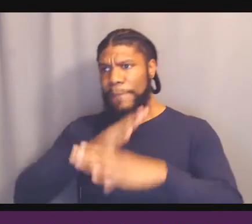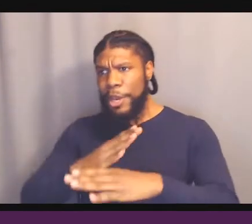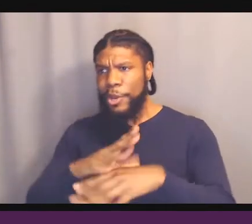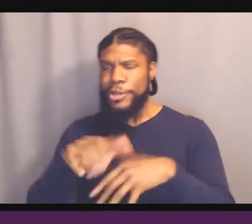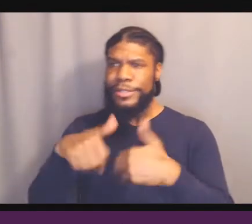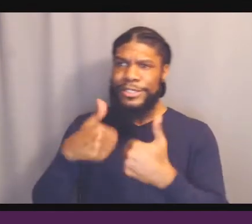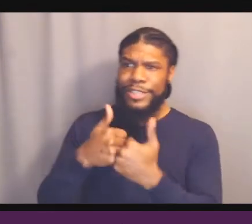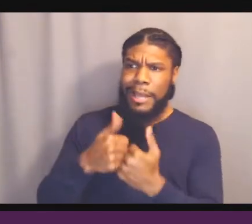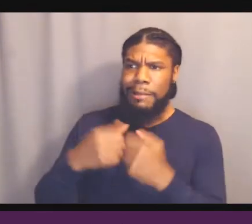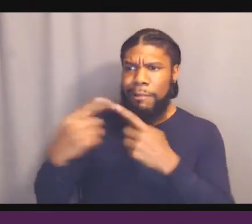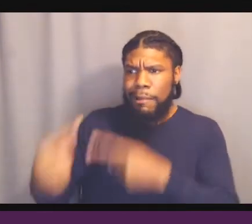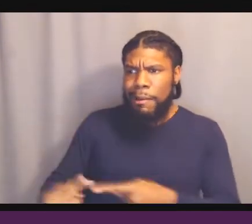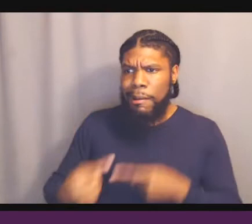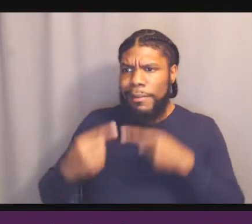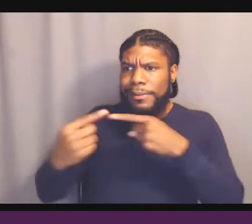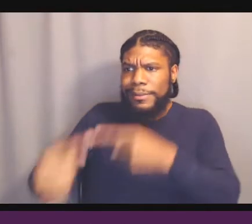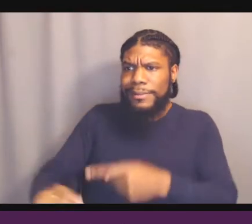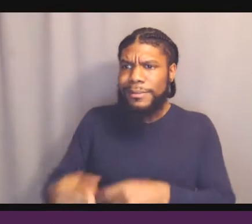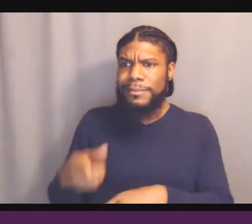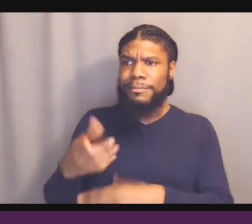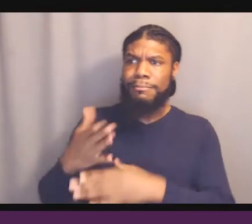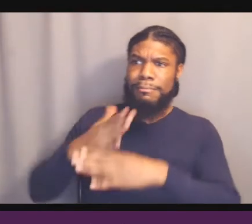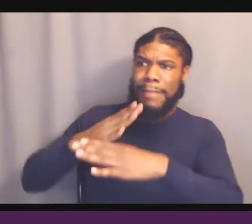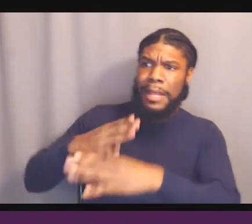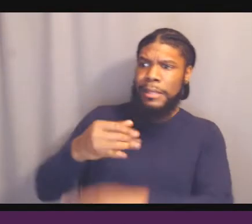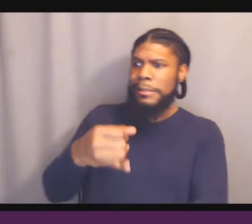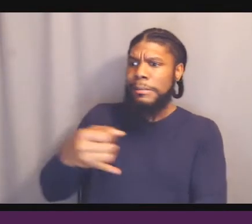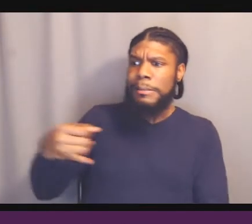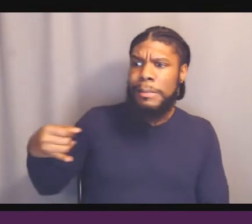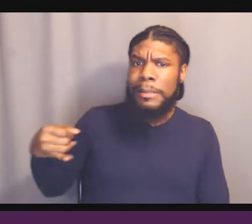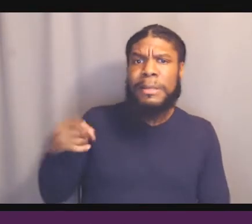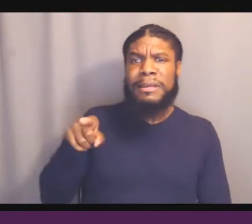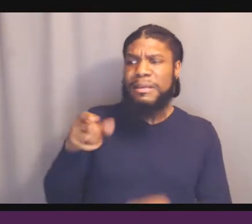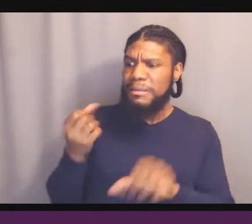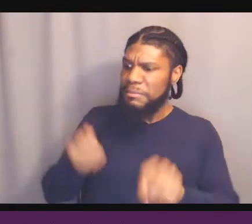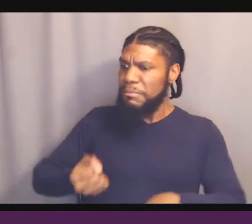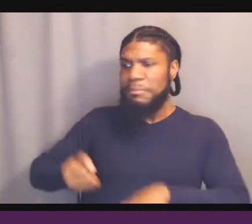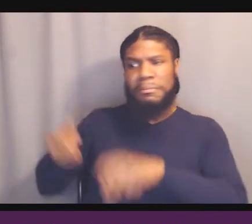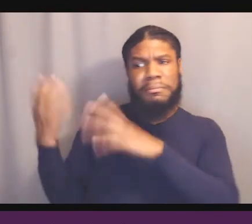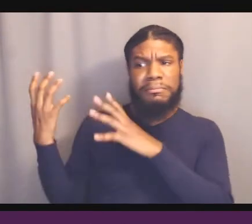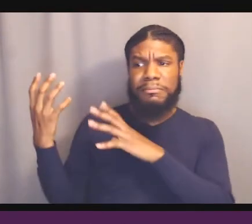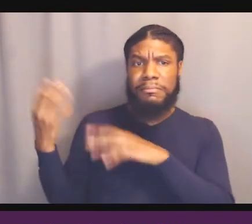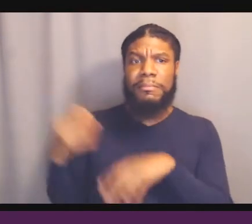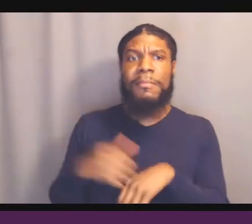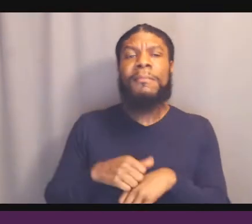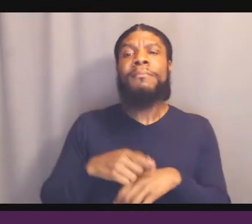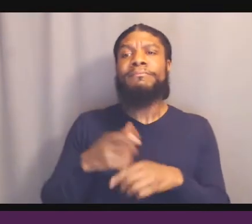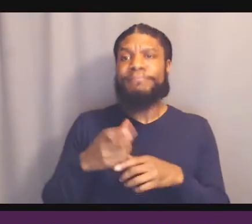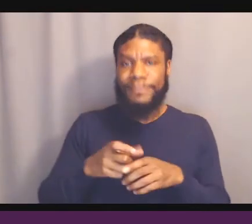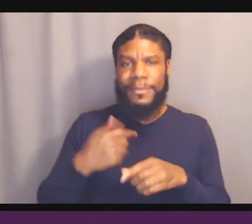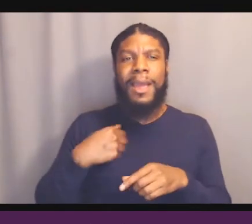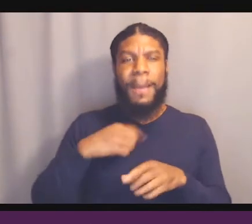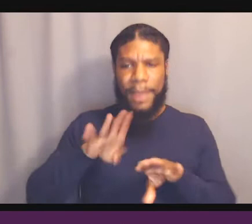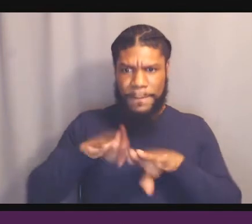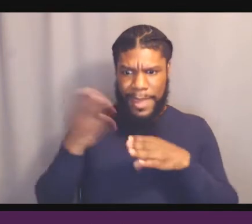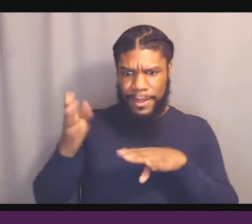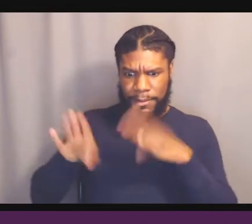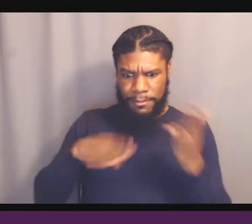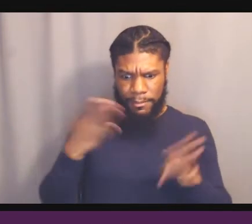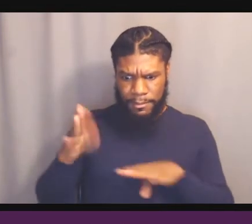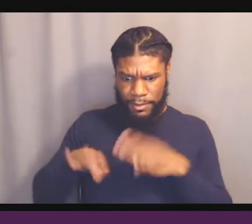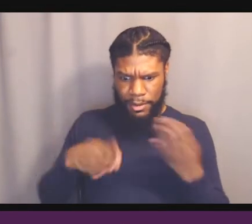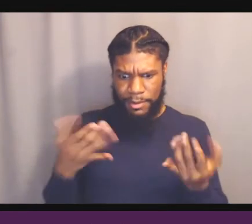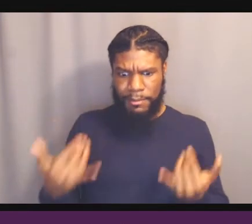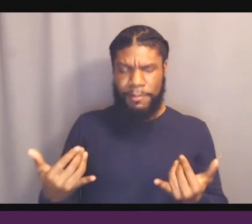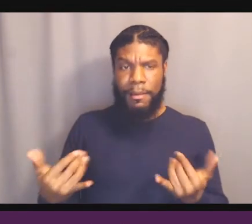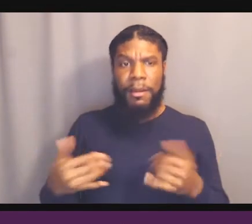that might have been in her way. Okay, listen, I'm seeing this unpack. Walk with me. Because here's the thing. If she's teaching, he's